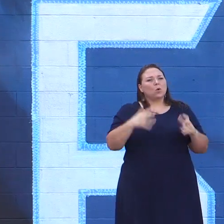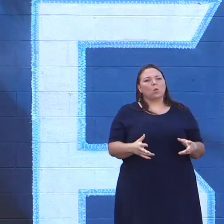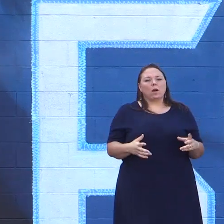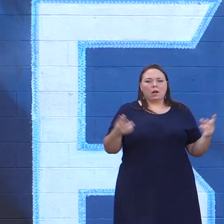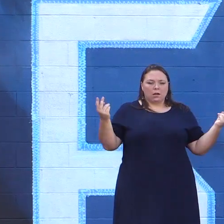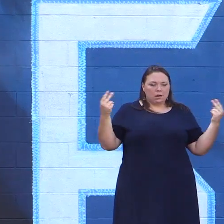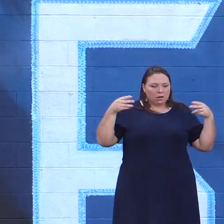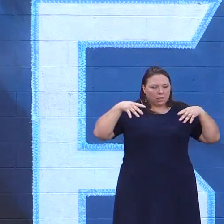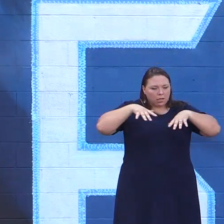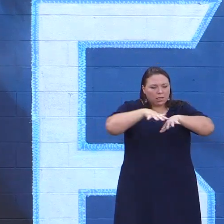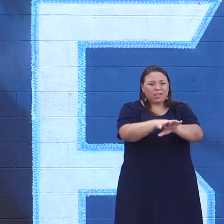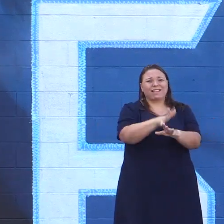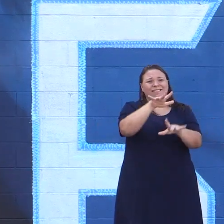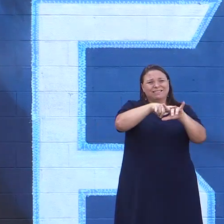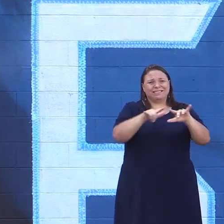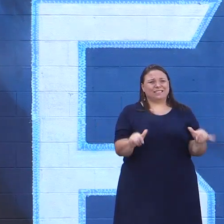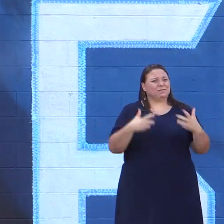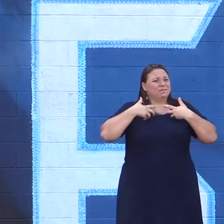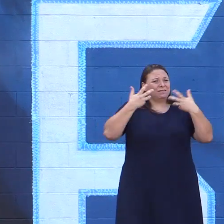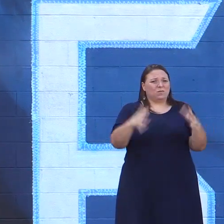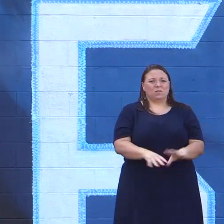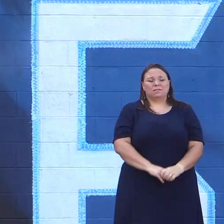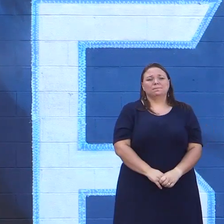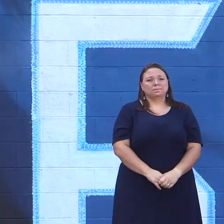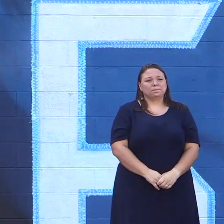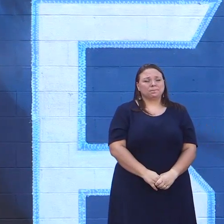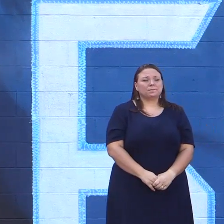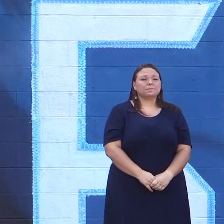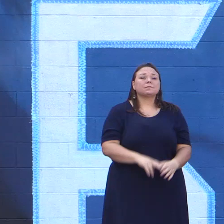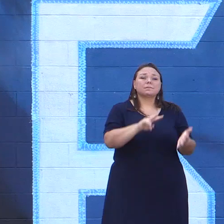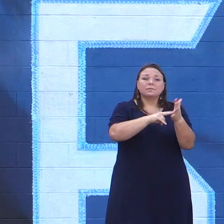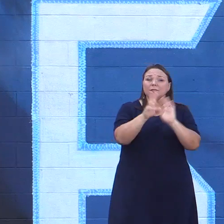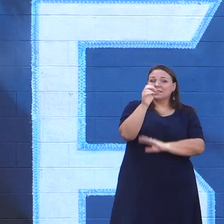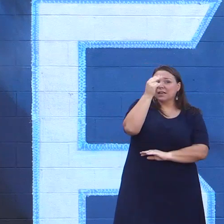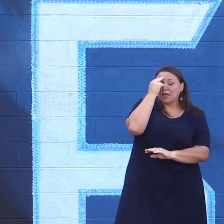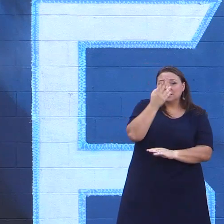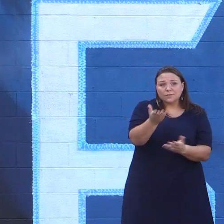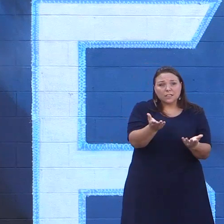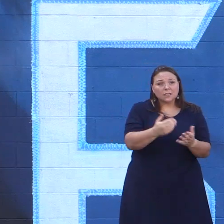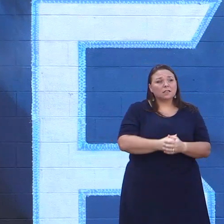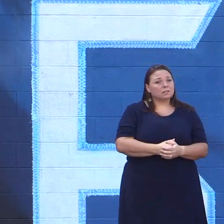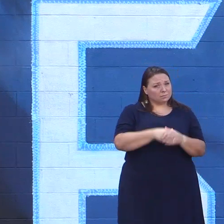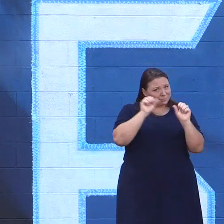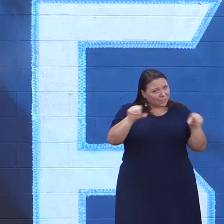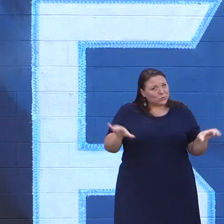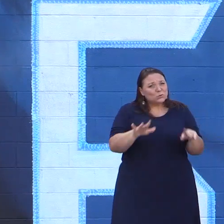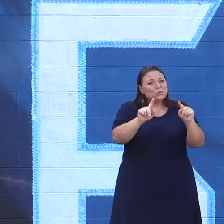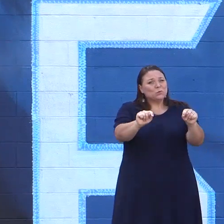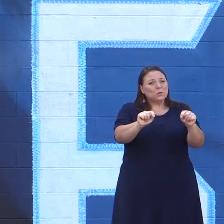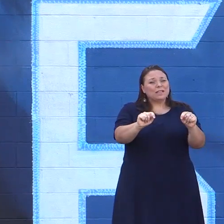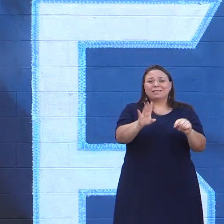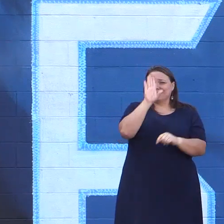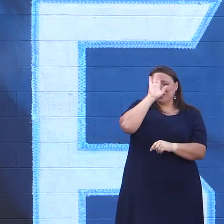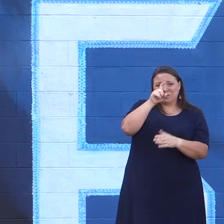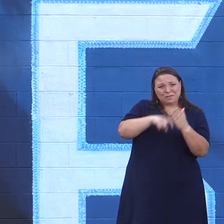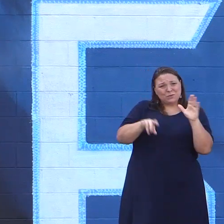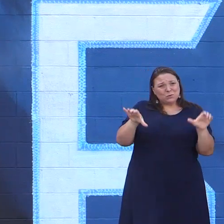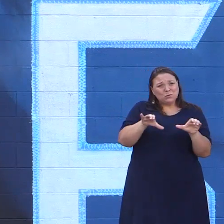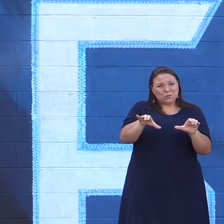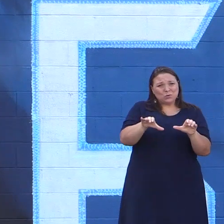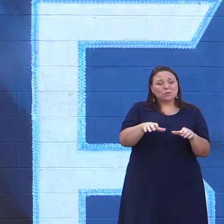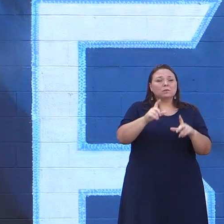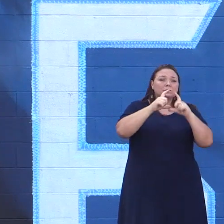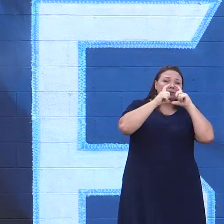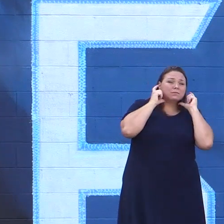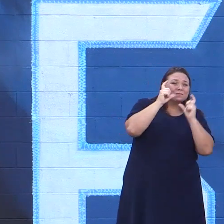twin epidemics at the same time in our community. So Nashville, we've got this. We know what we need to do. Wear